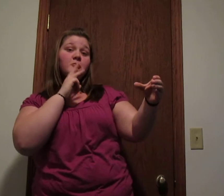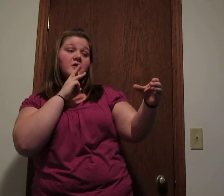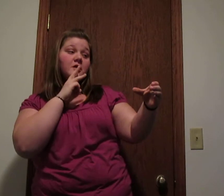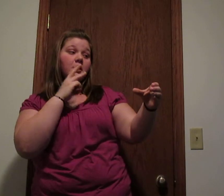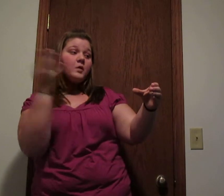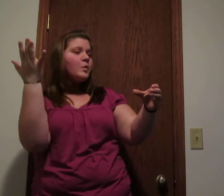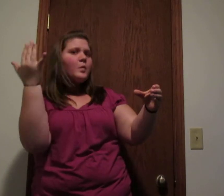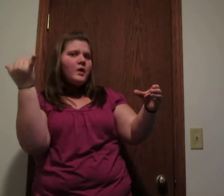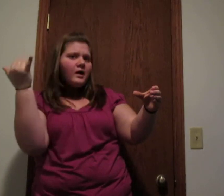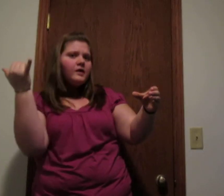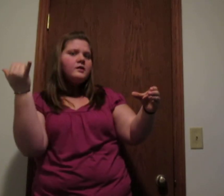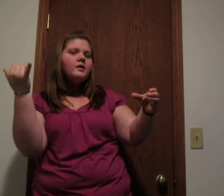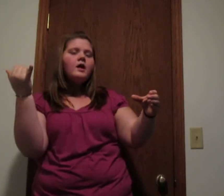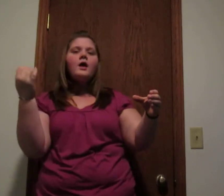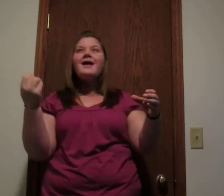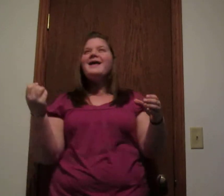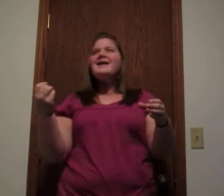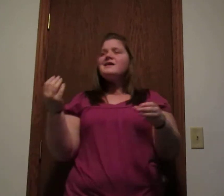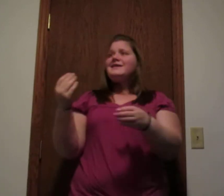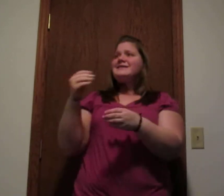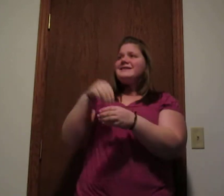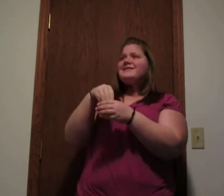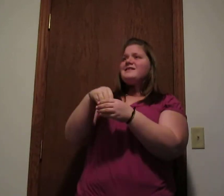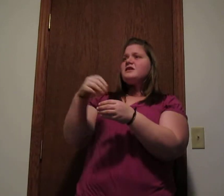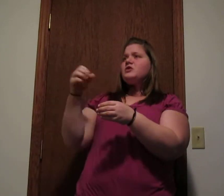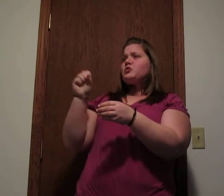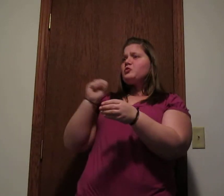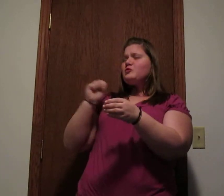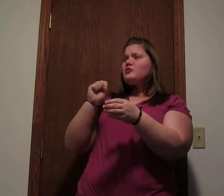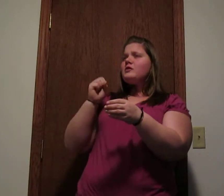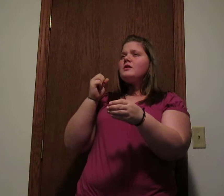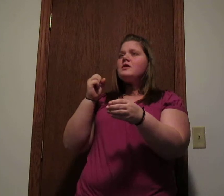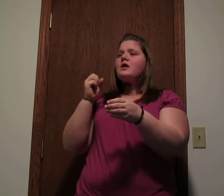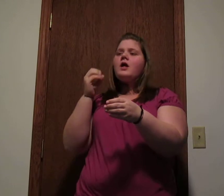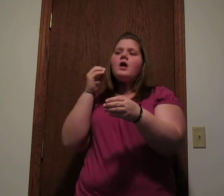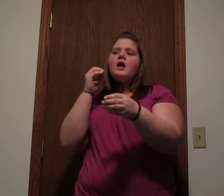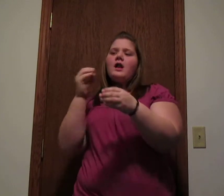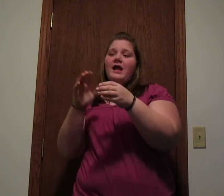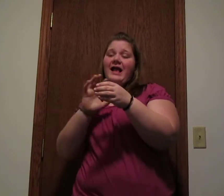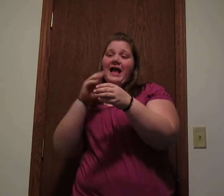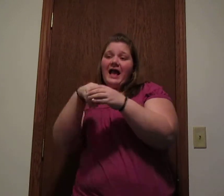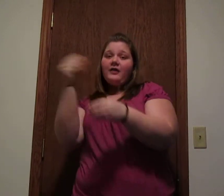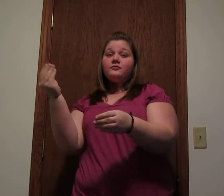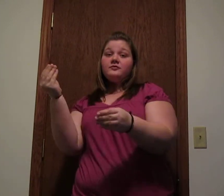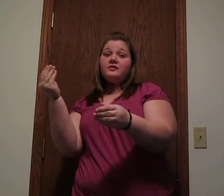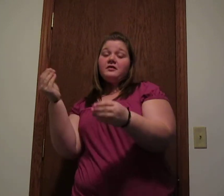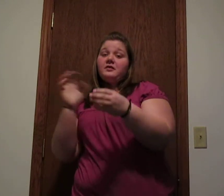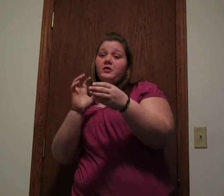It's like cooler on the inside and warmer on the outside. So it's like evaporating. Like